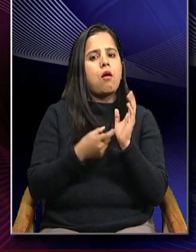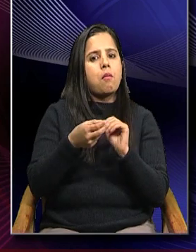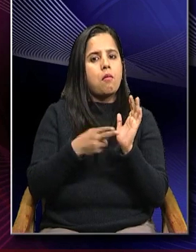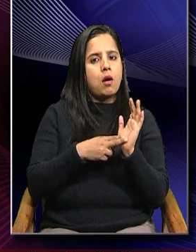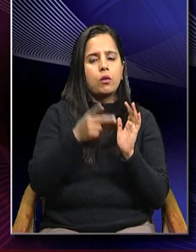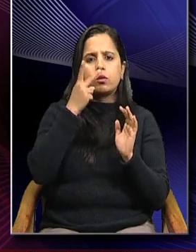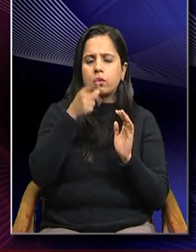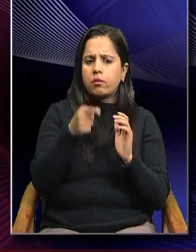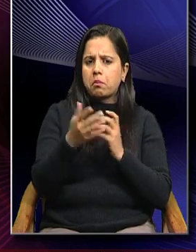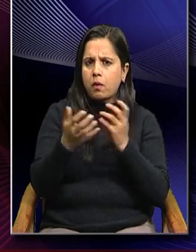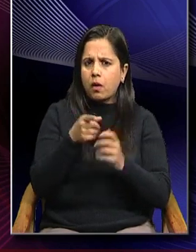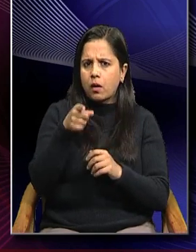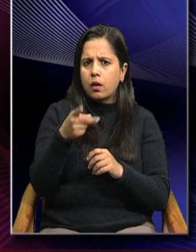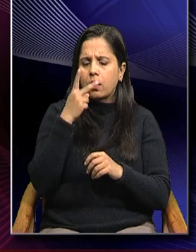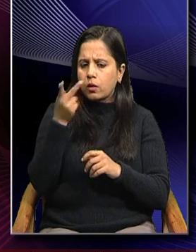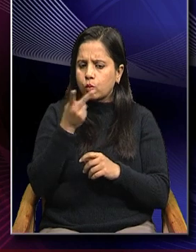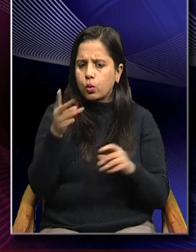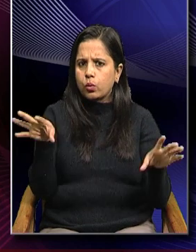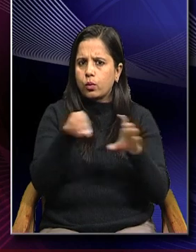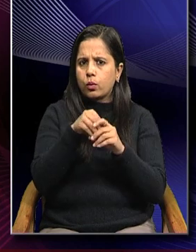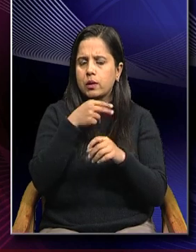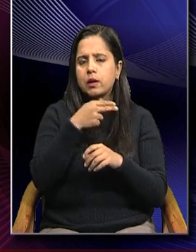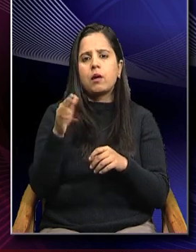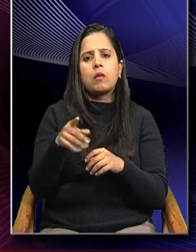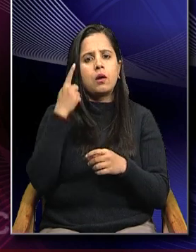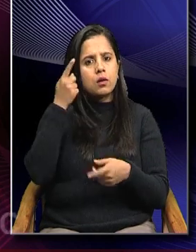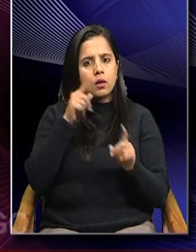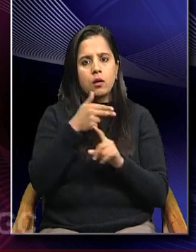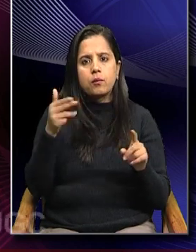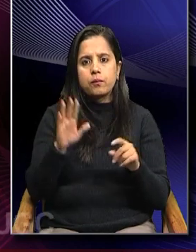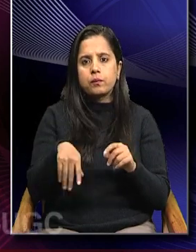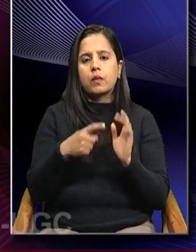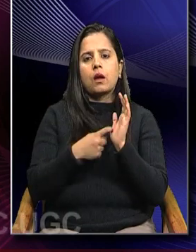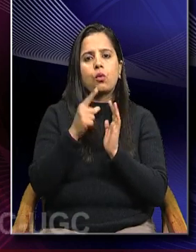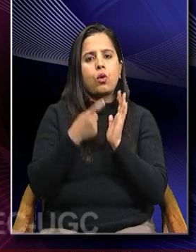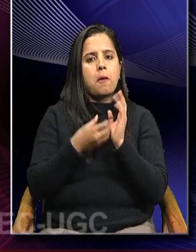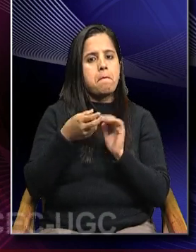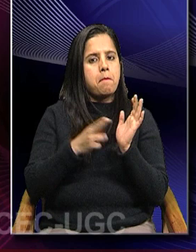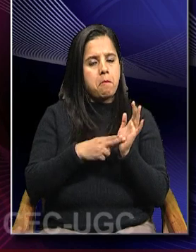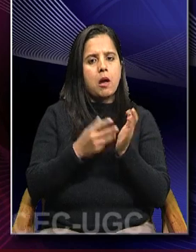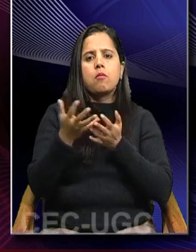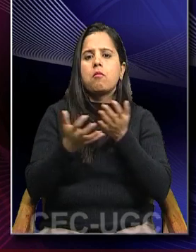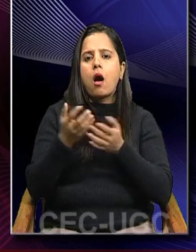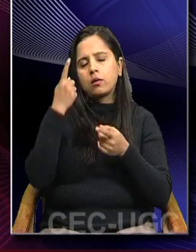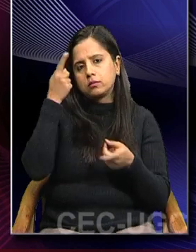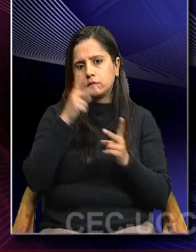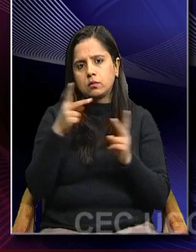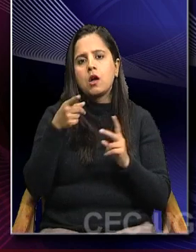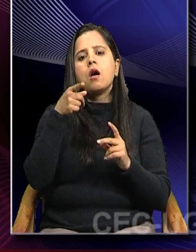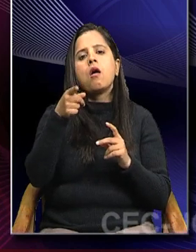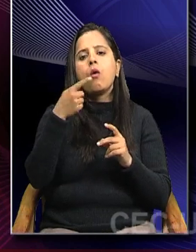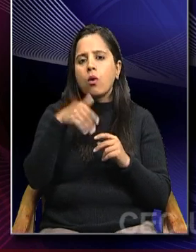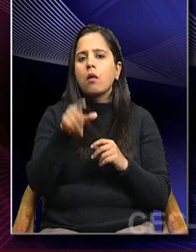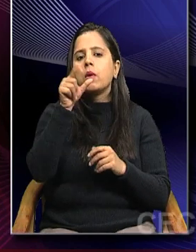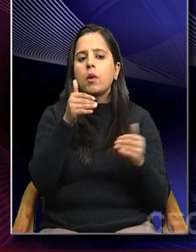who is following a synthesis of these two, that is called, the strategy is called urban marketing strategy. So, you are going to deal with a